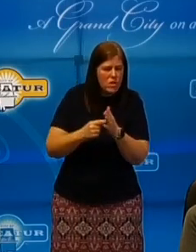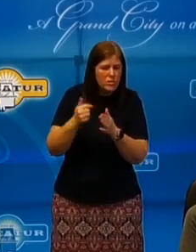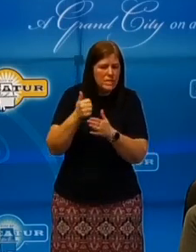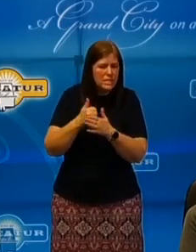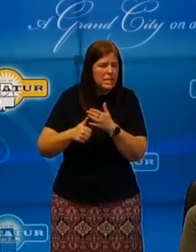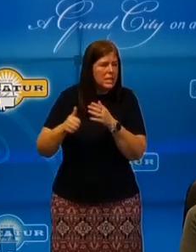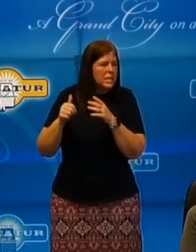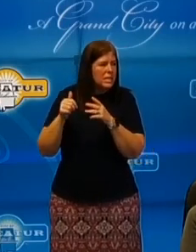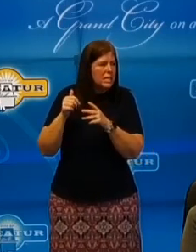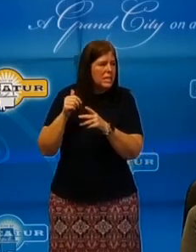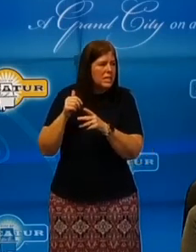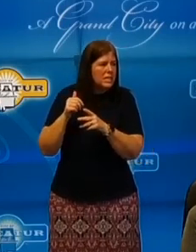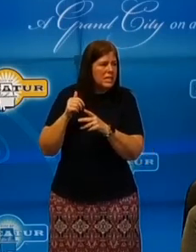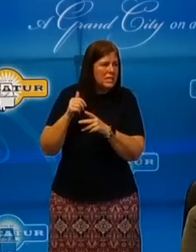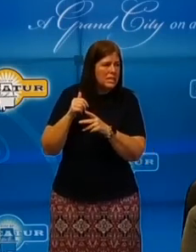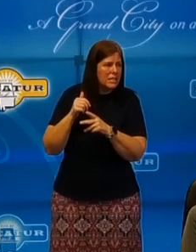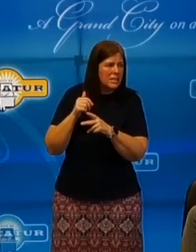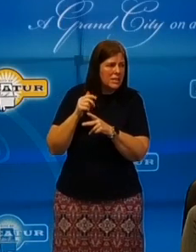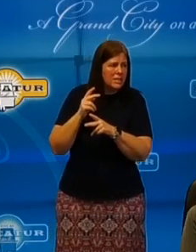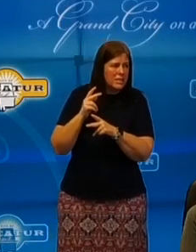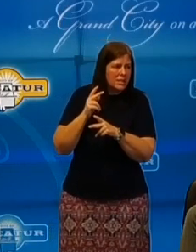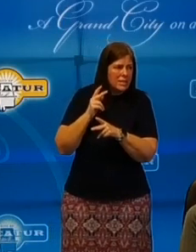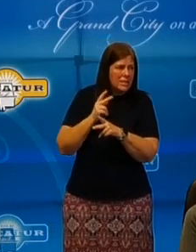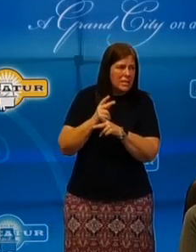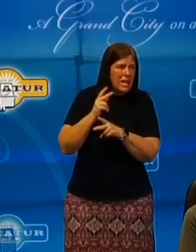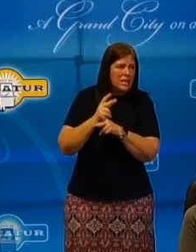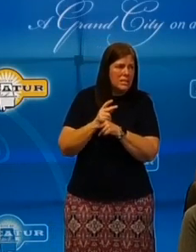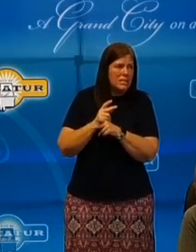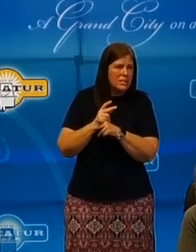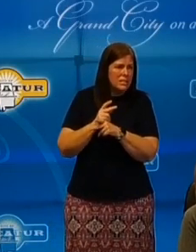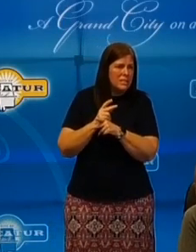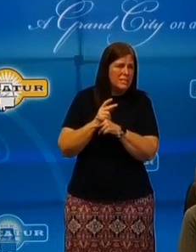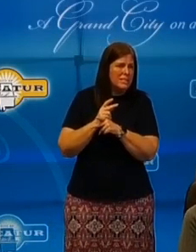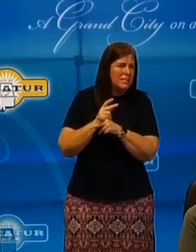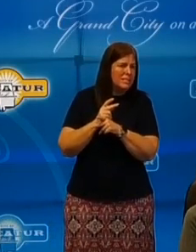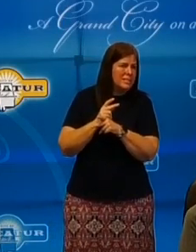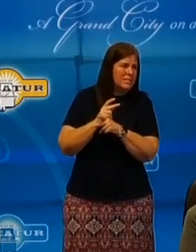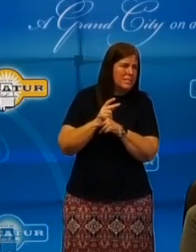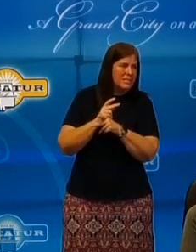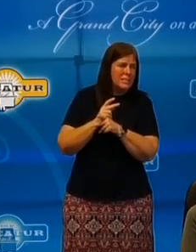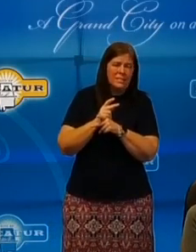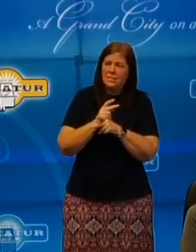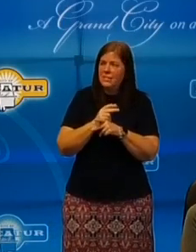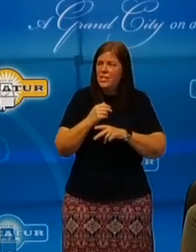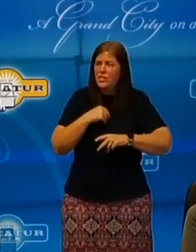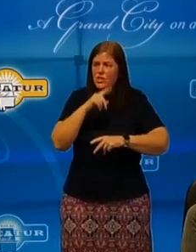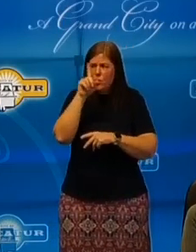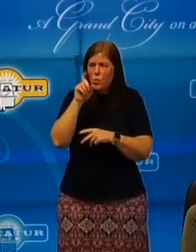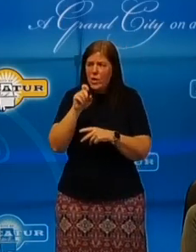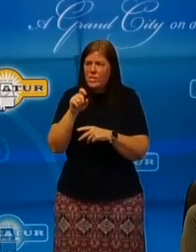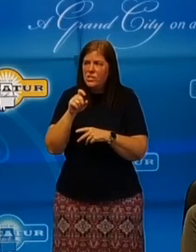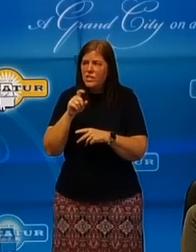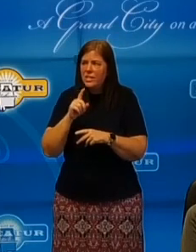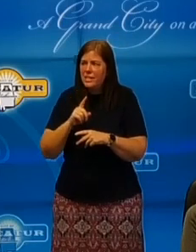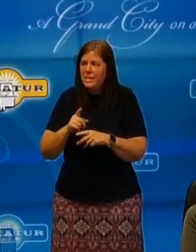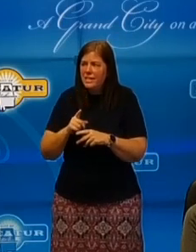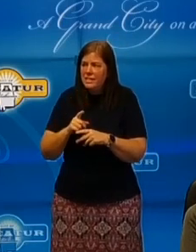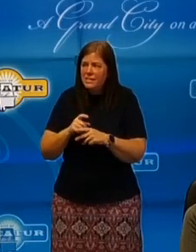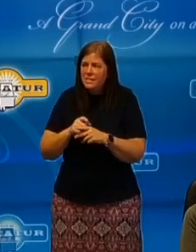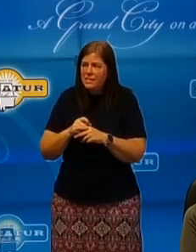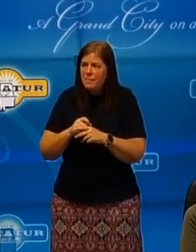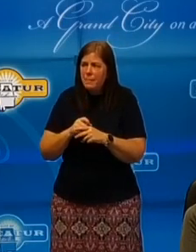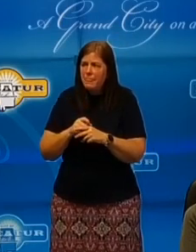coming from a certain part of the county or a certain age group or anything like that? So the question is